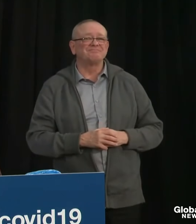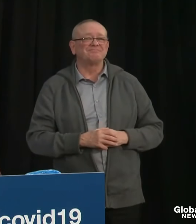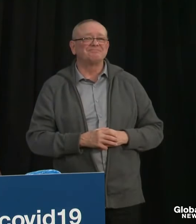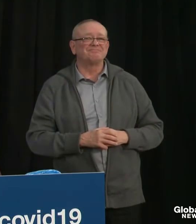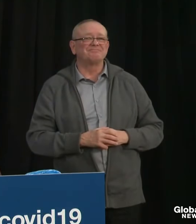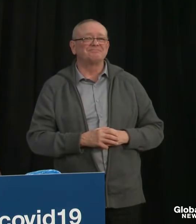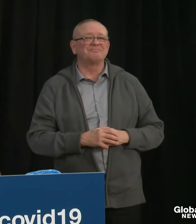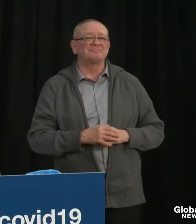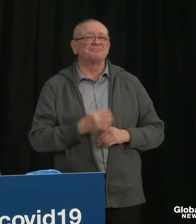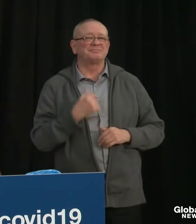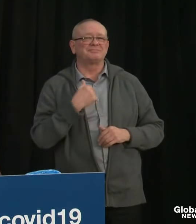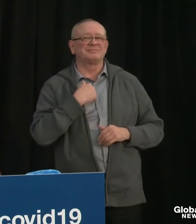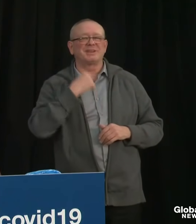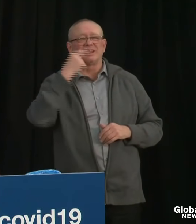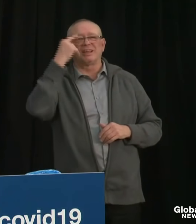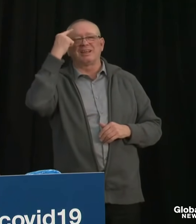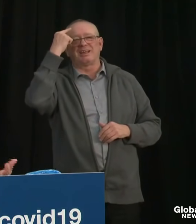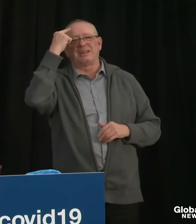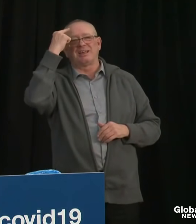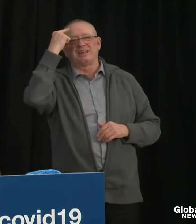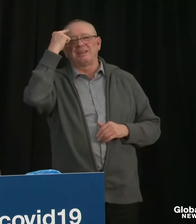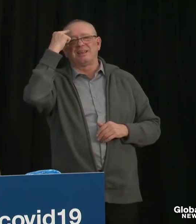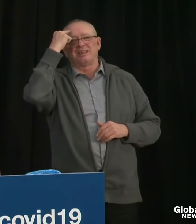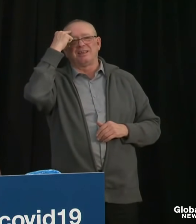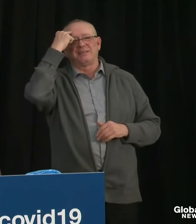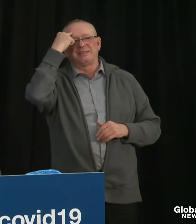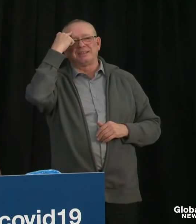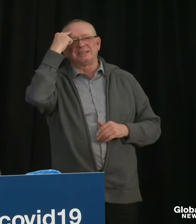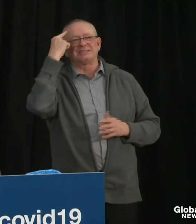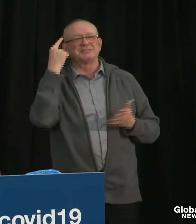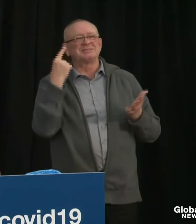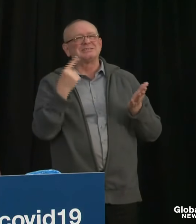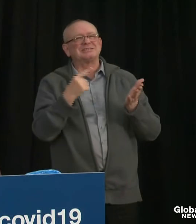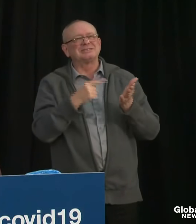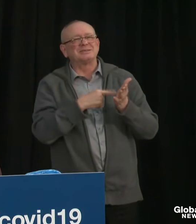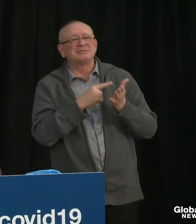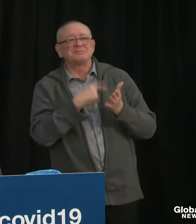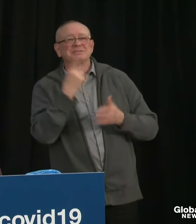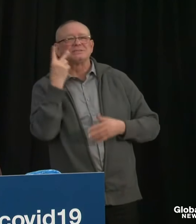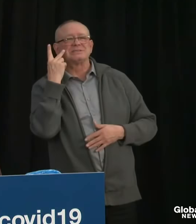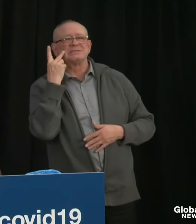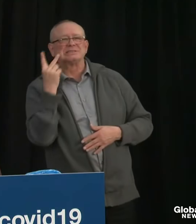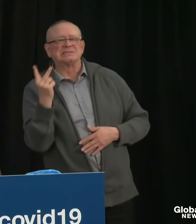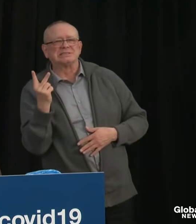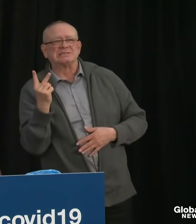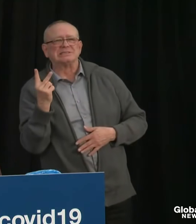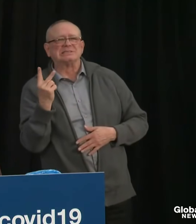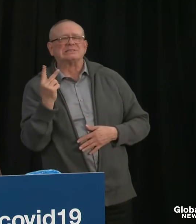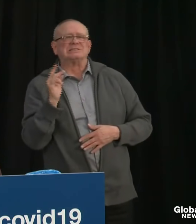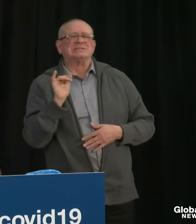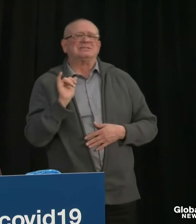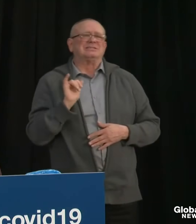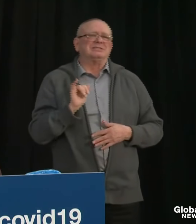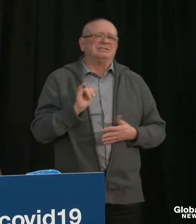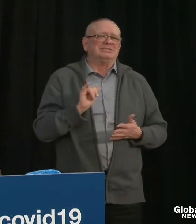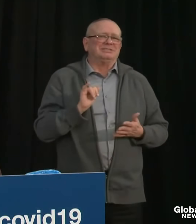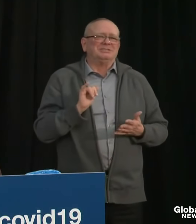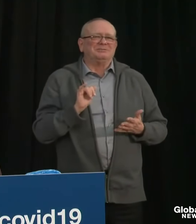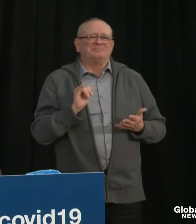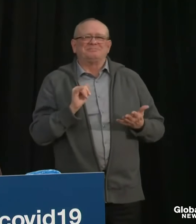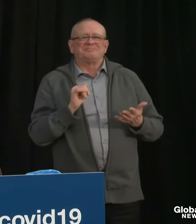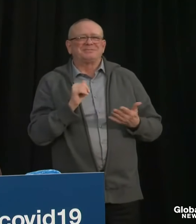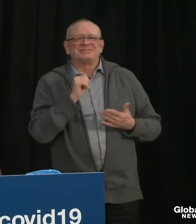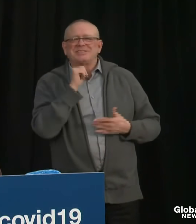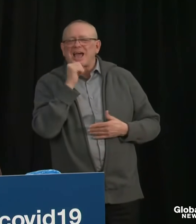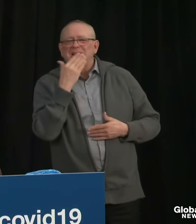other times where we may observe something happening that we don't think is in the best interests of our community, and I think it's